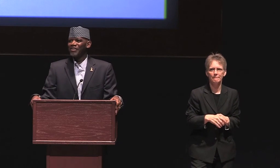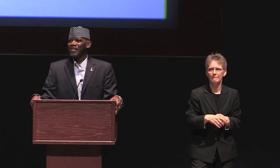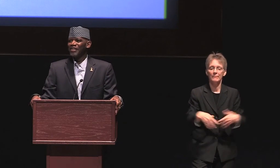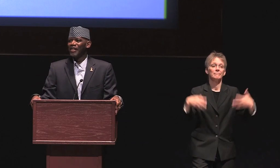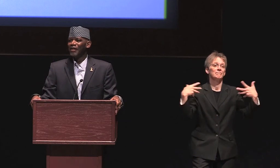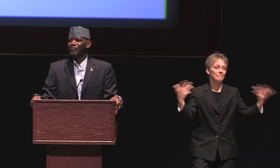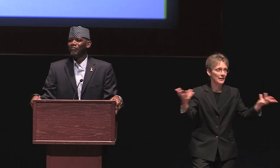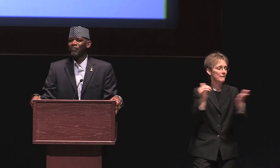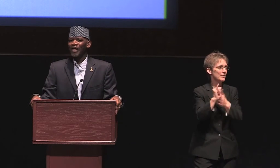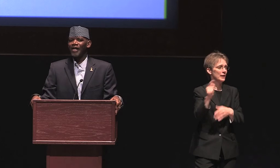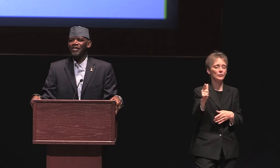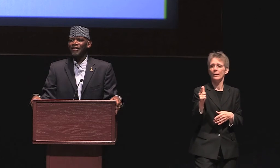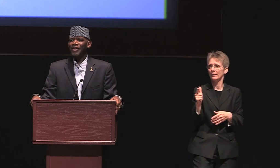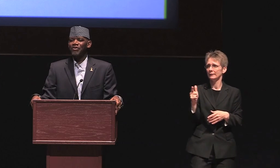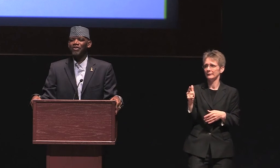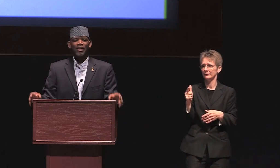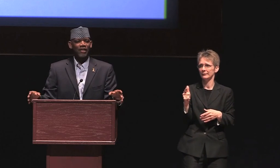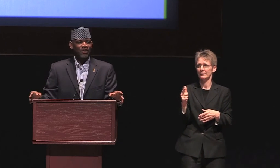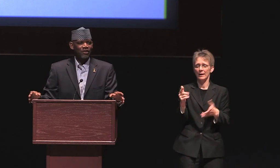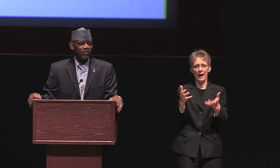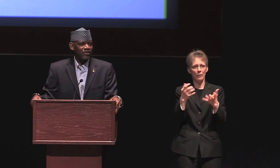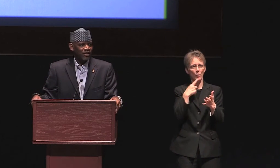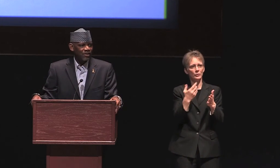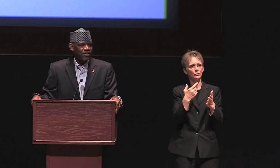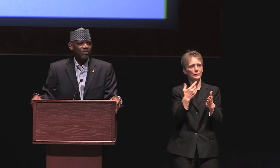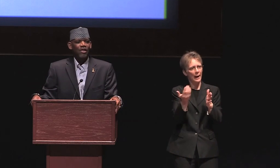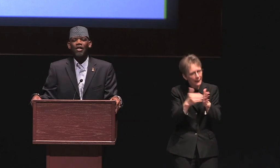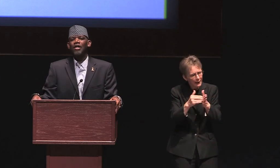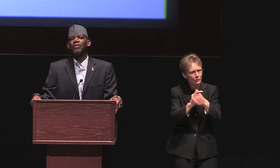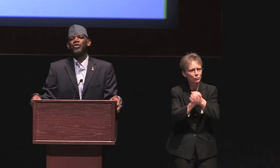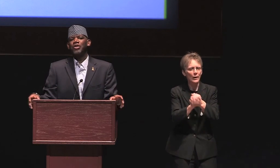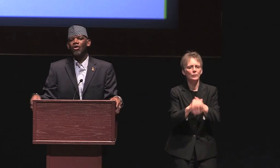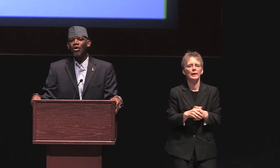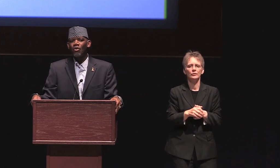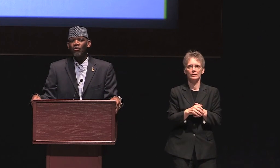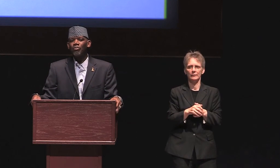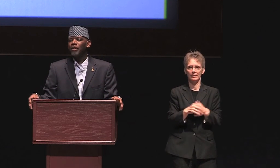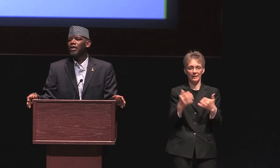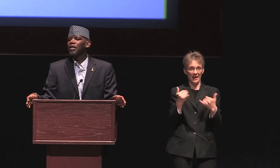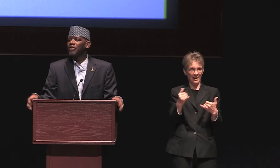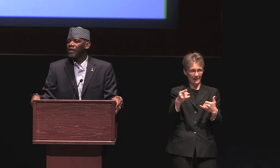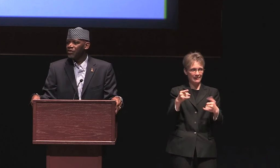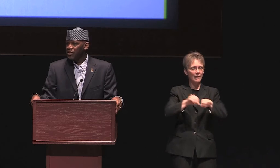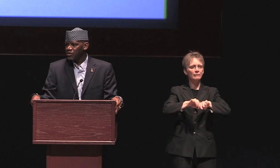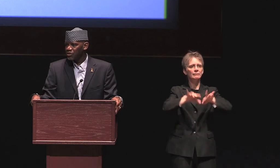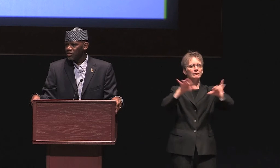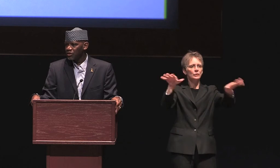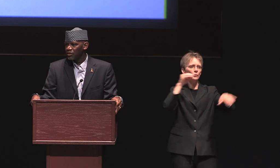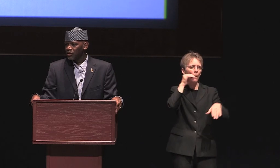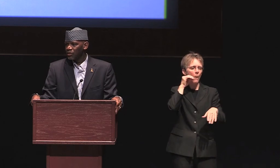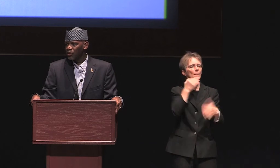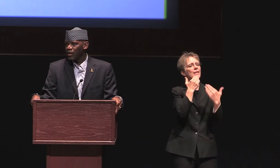Well, if that's it, I'd just like to say again, congratulations. When you go home, thank your